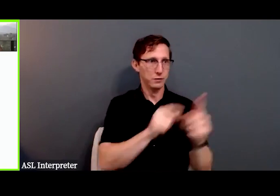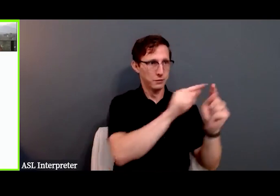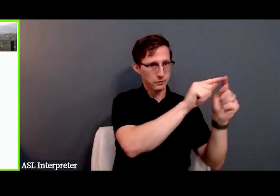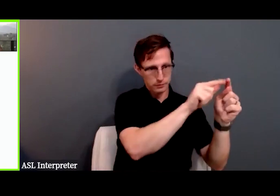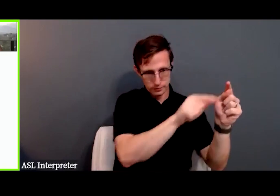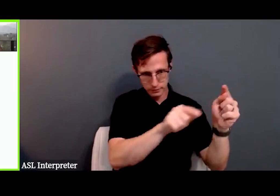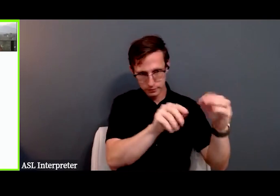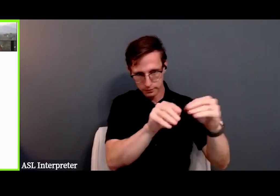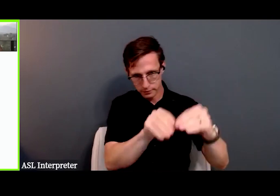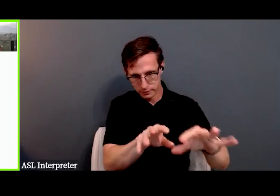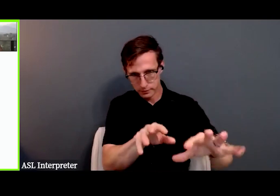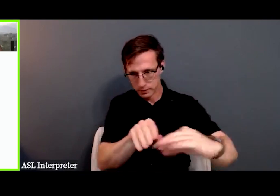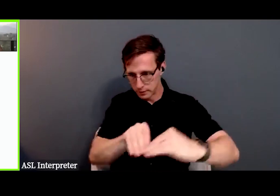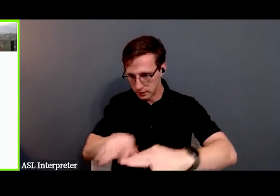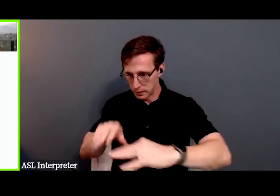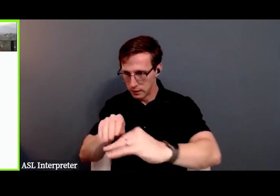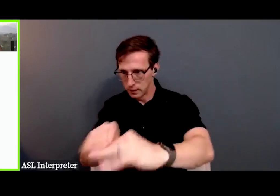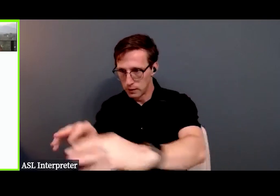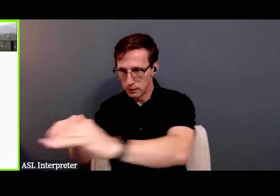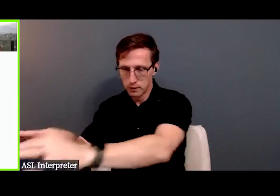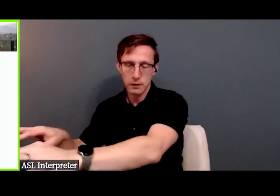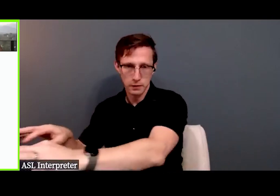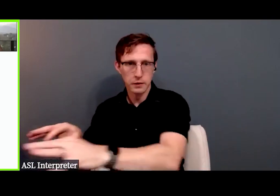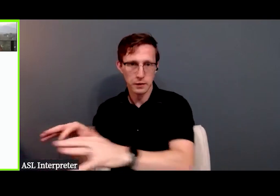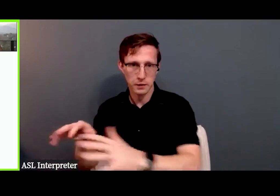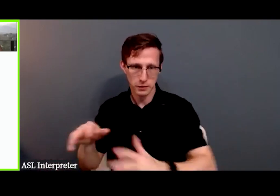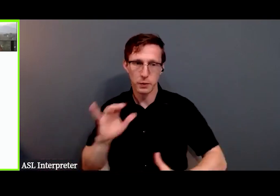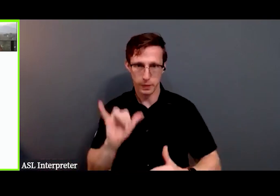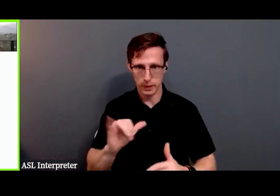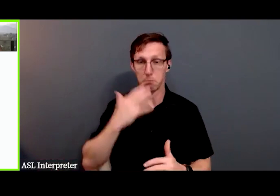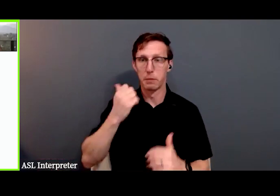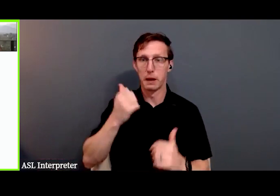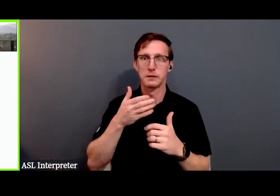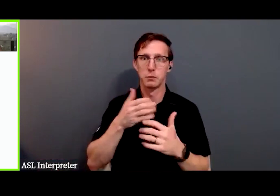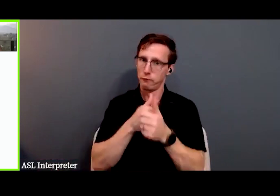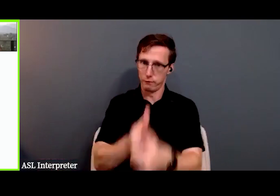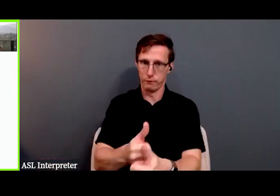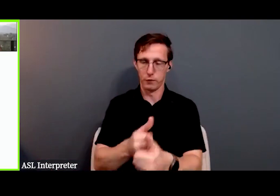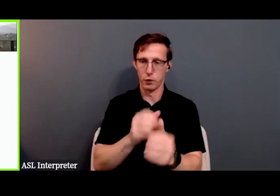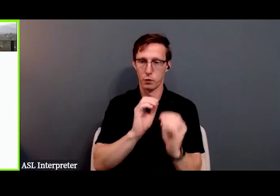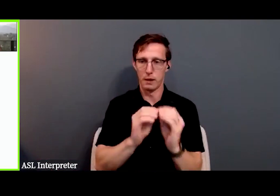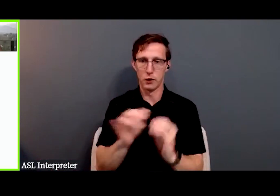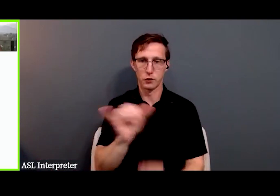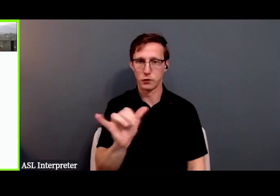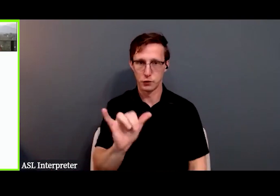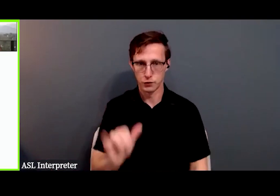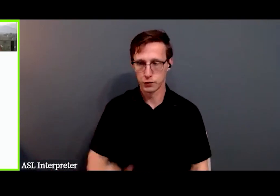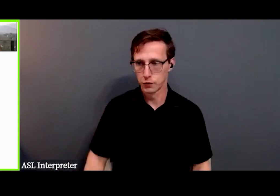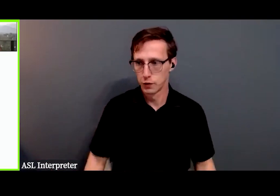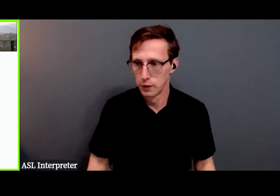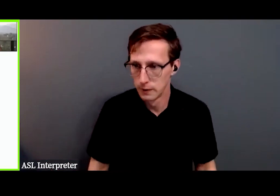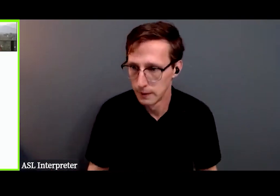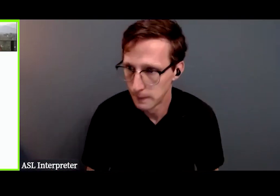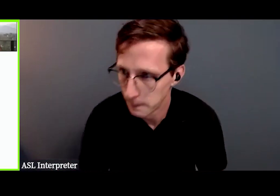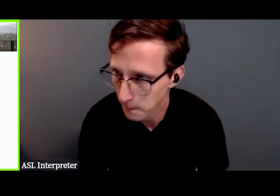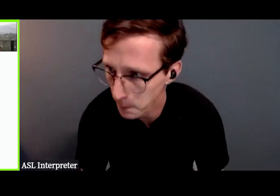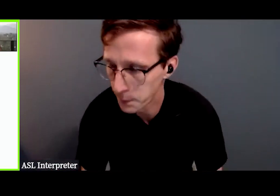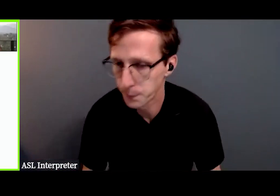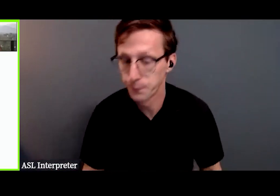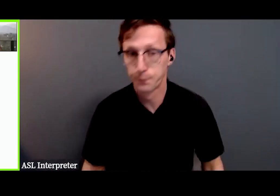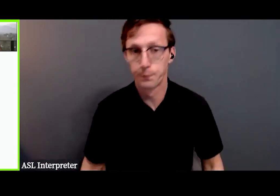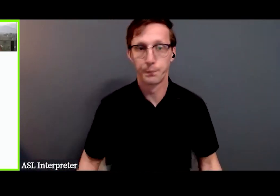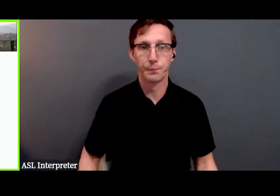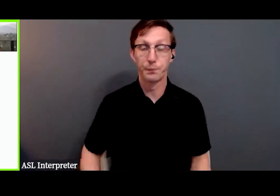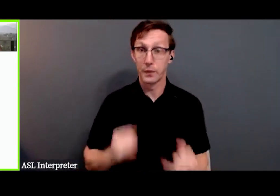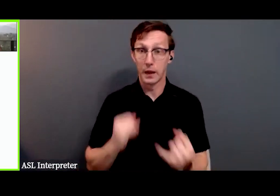start closest to the source, and then it's going to make its way out into the other areas of the system. And the last thing I want to note is I